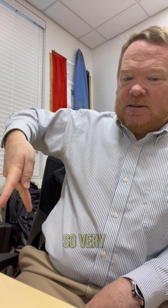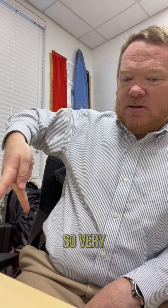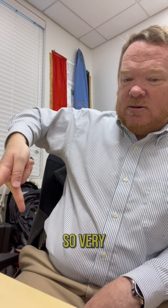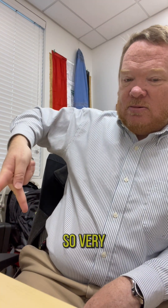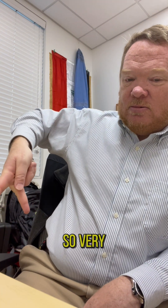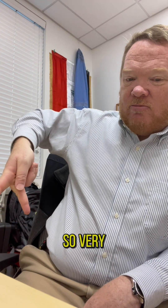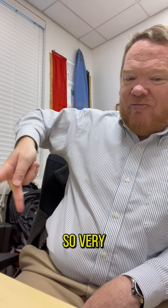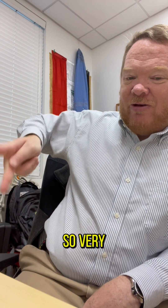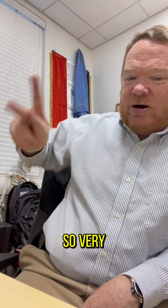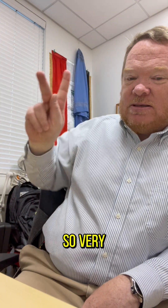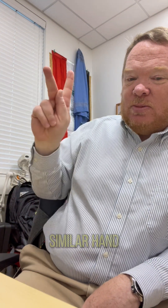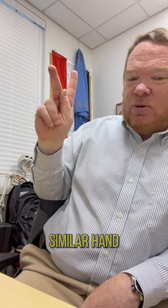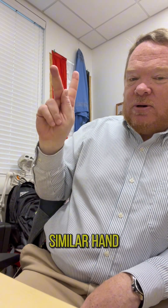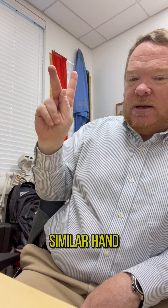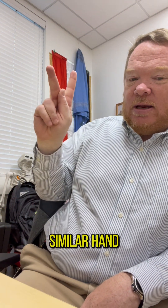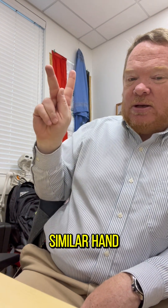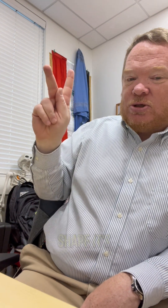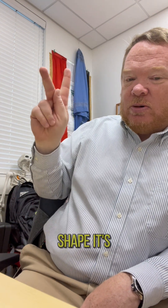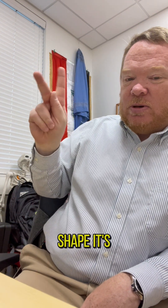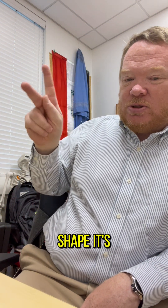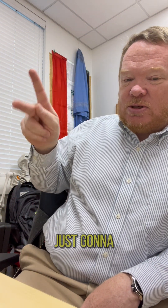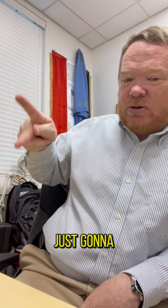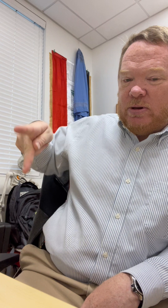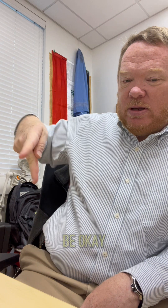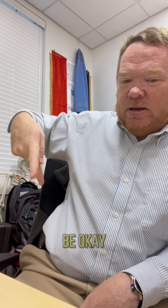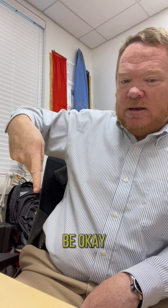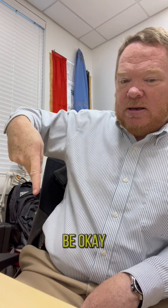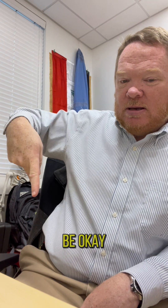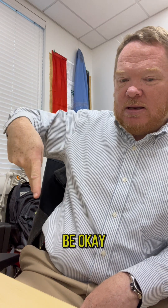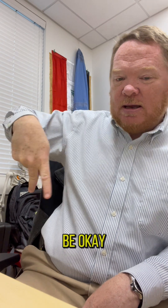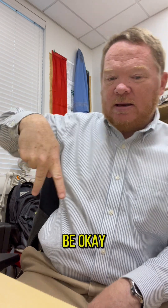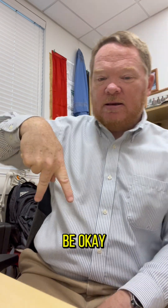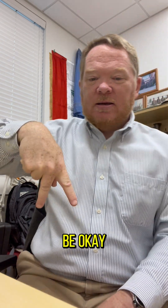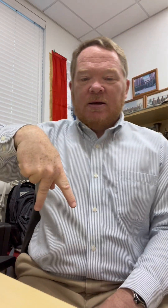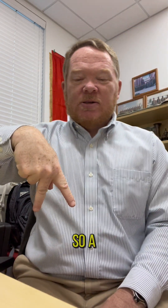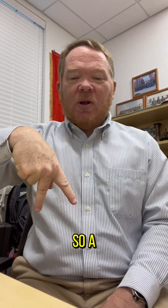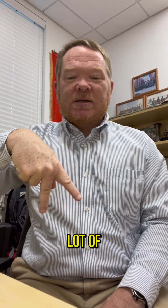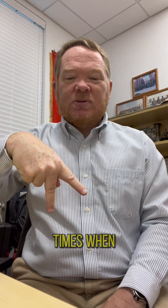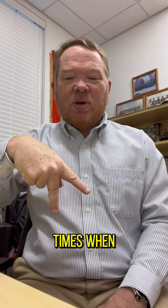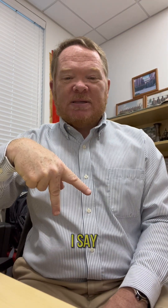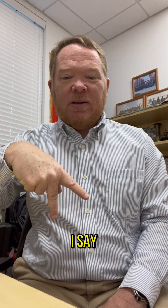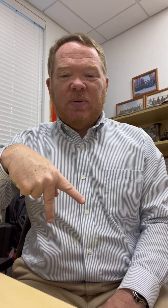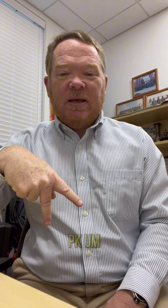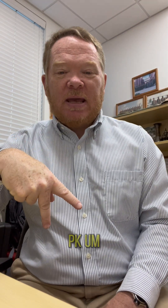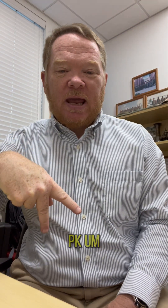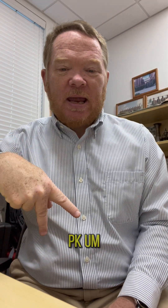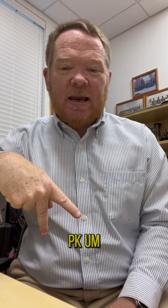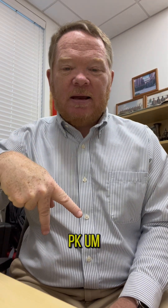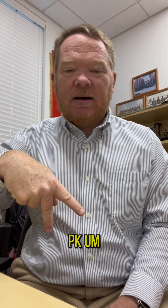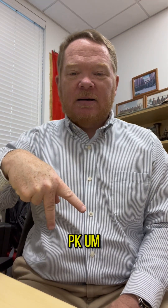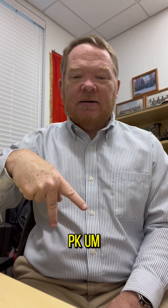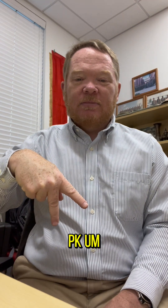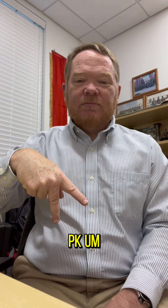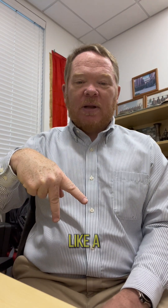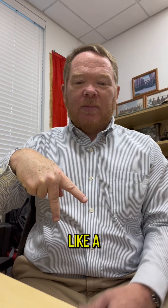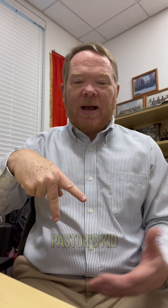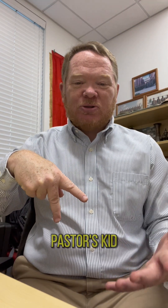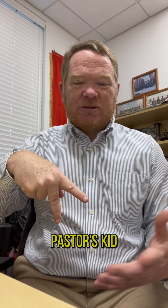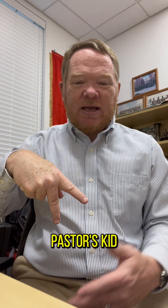So very similar hand shape, it's just going to be K. So a lot of times when I say PK, like a pastor's kid or something